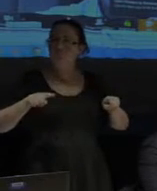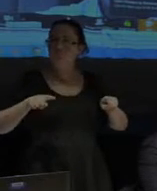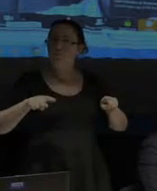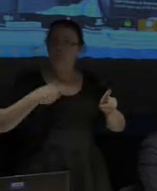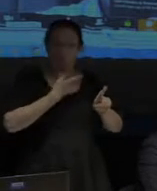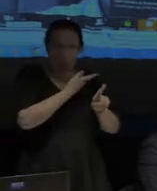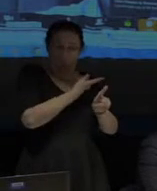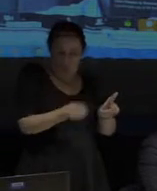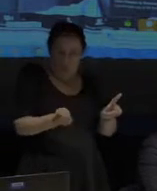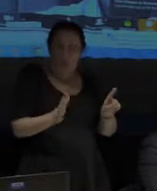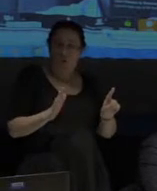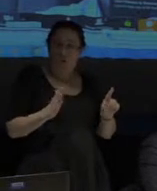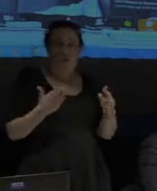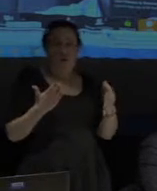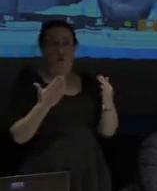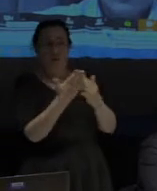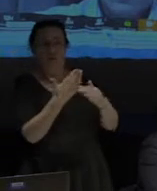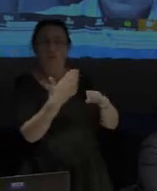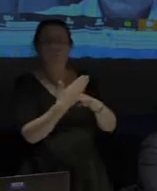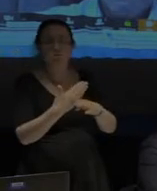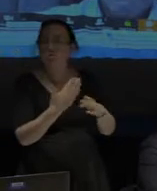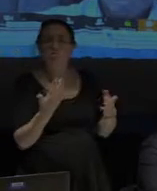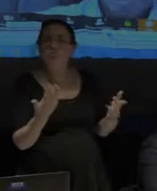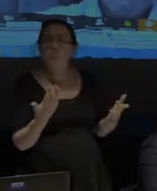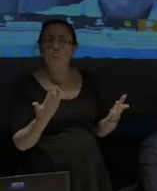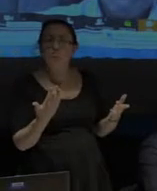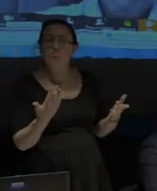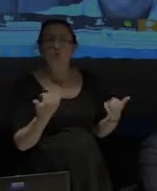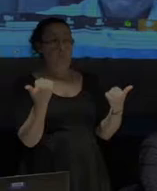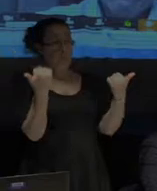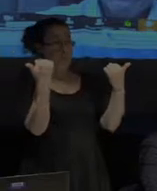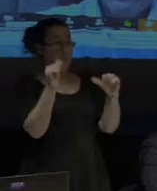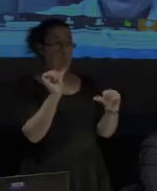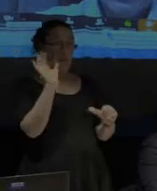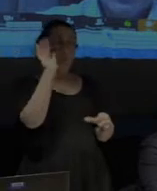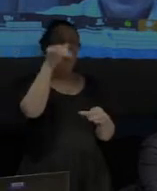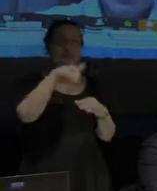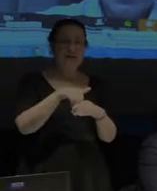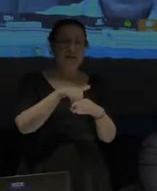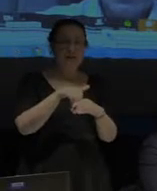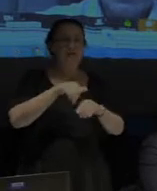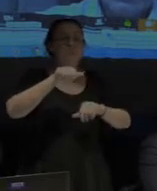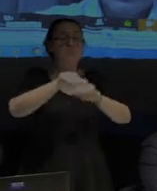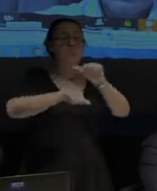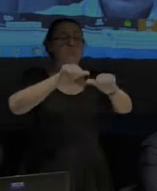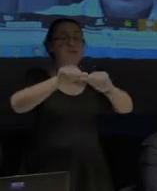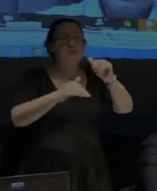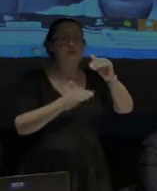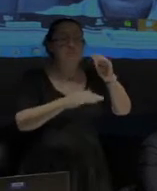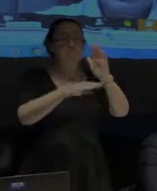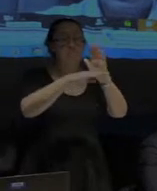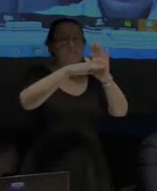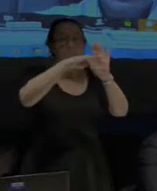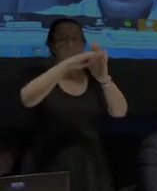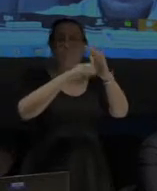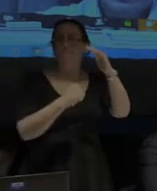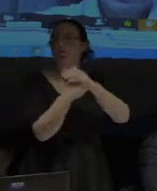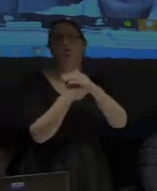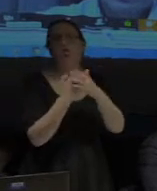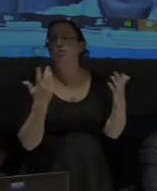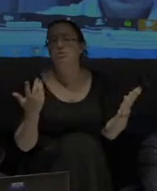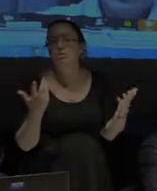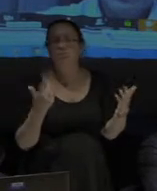to work, and when people do get into work, progress has been blocked for one reason or